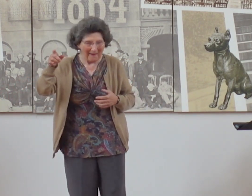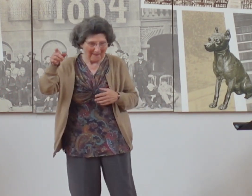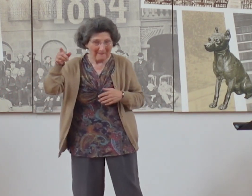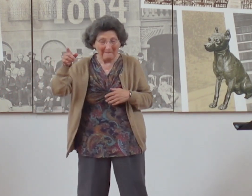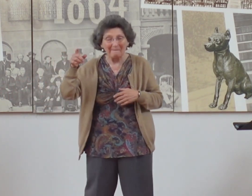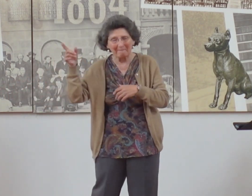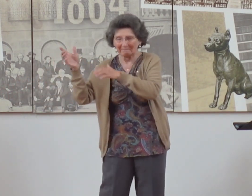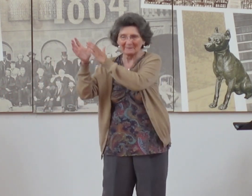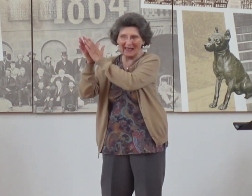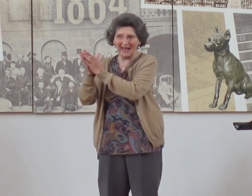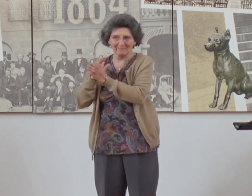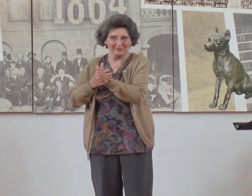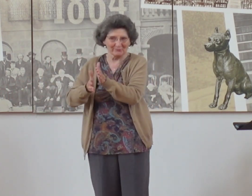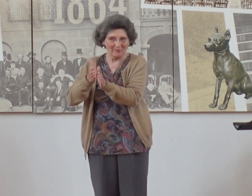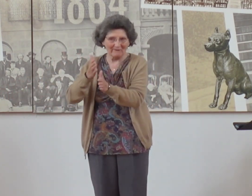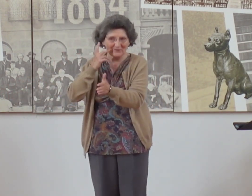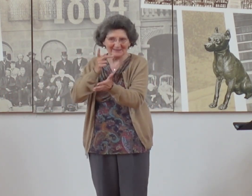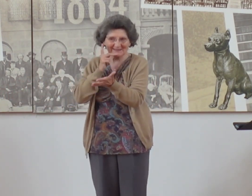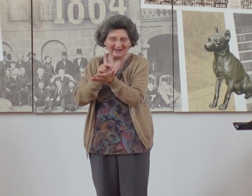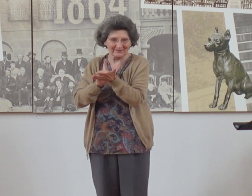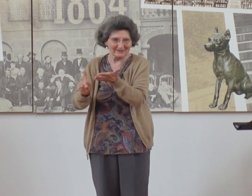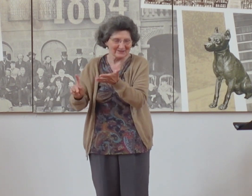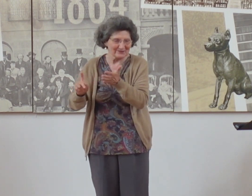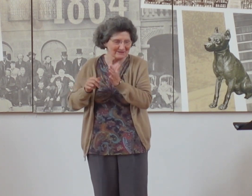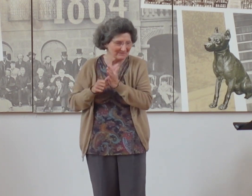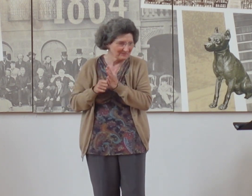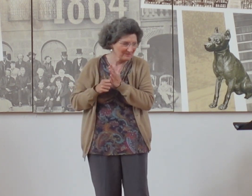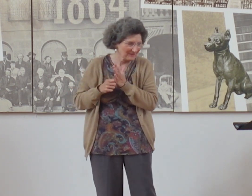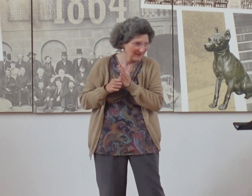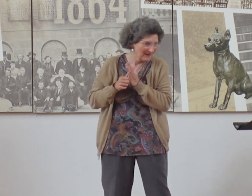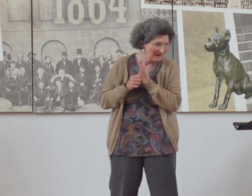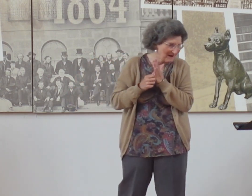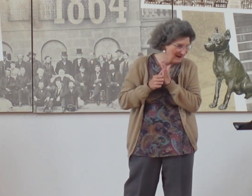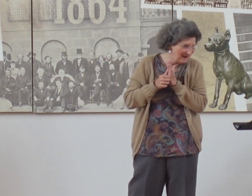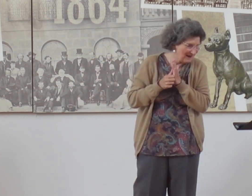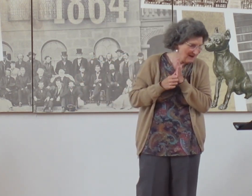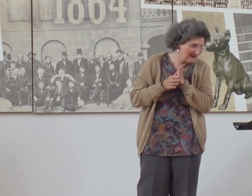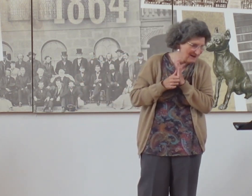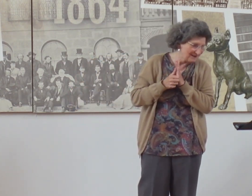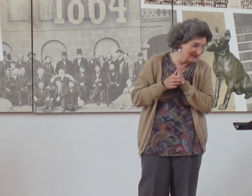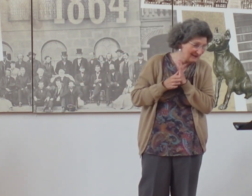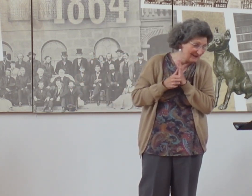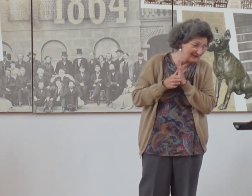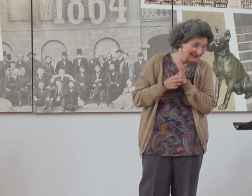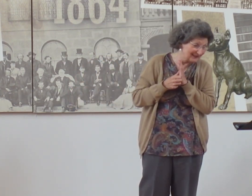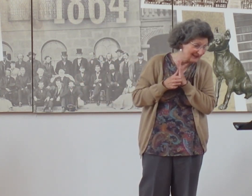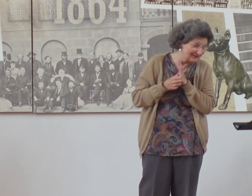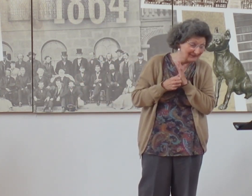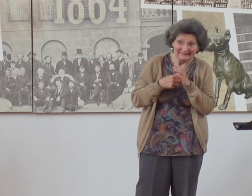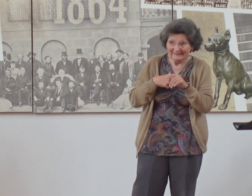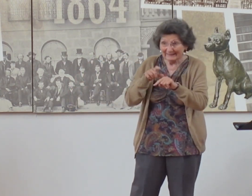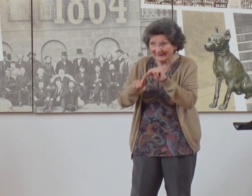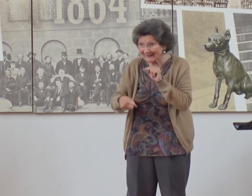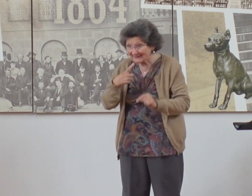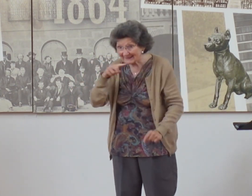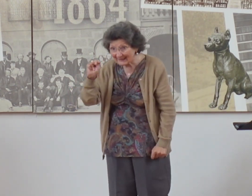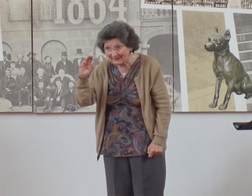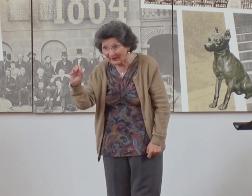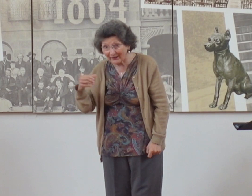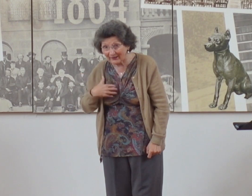can guess. In fact, she did ask me to be the secretary, or run for the position of secretary. And like I